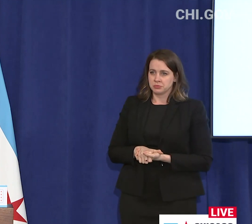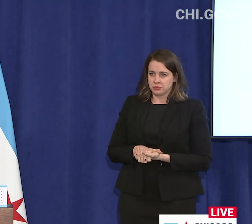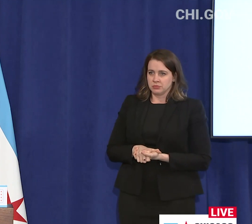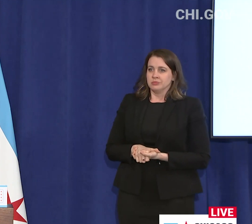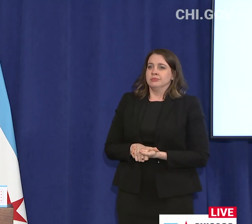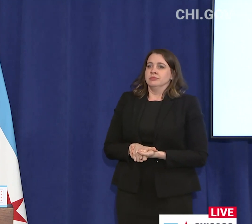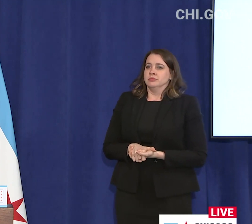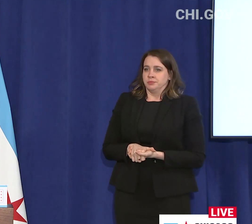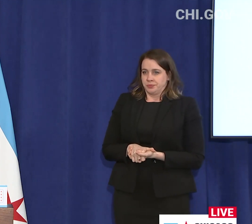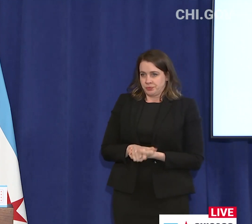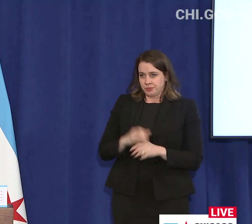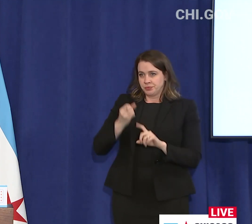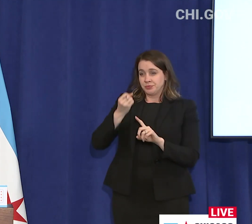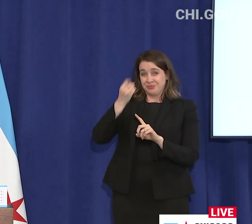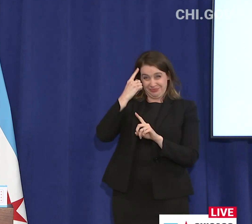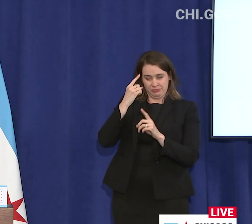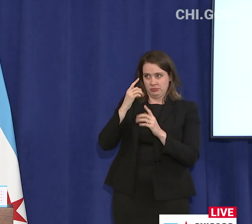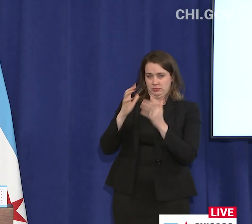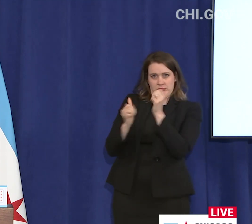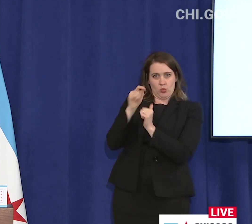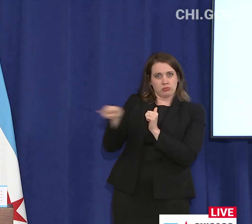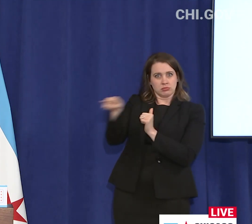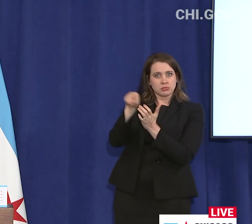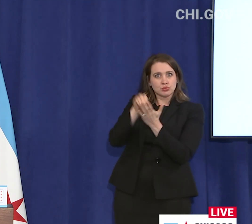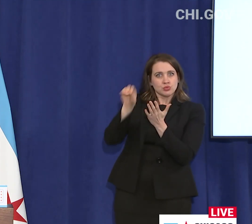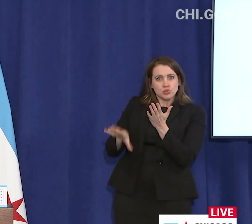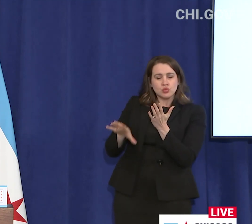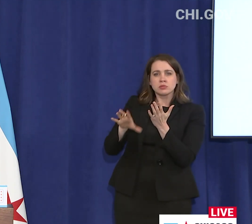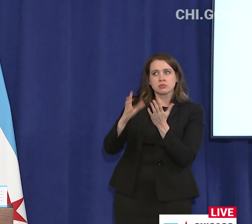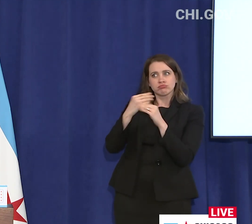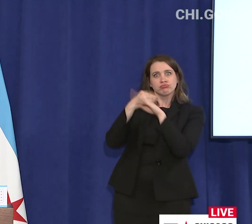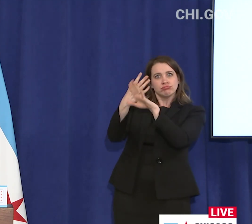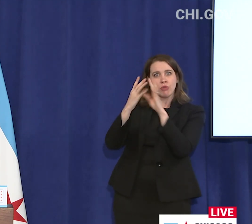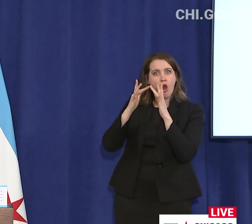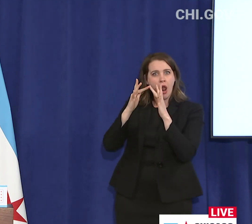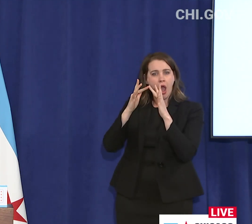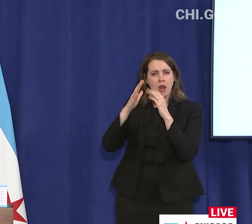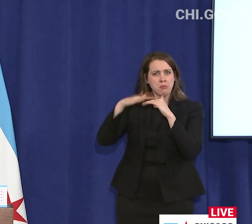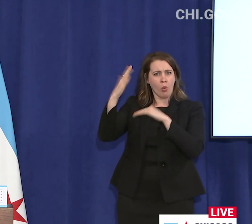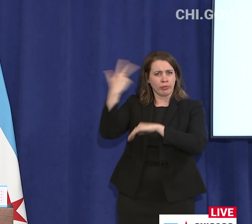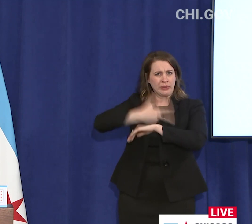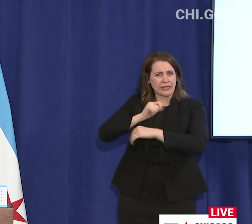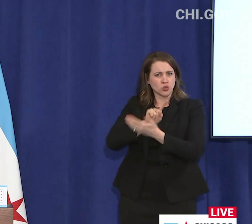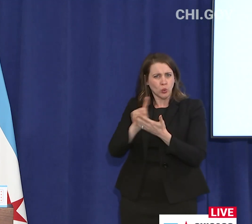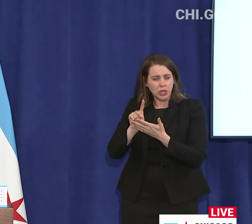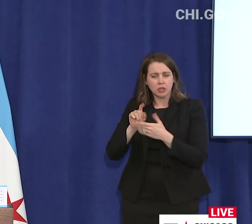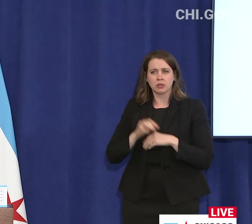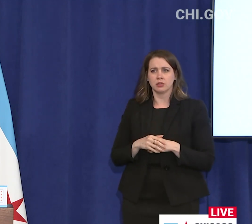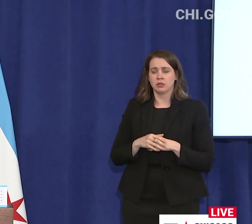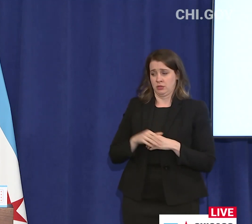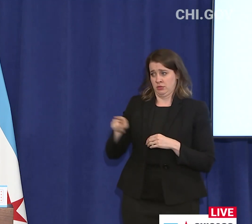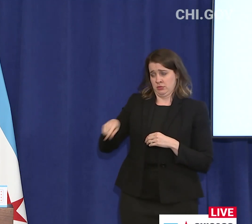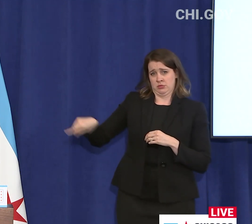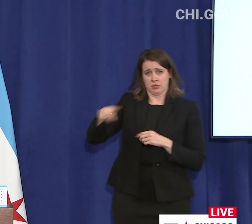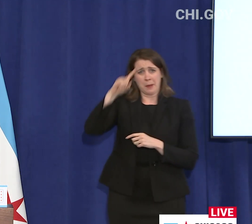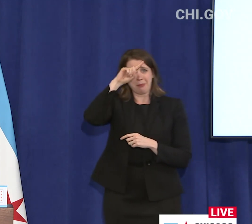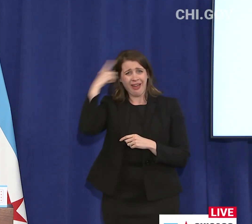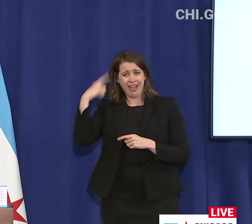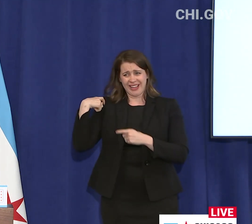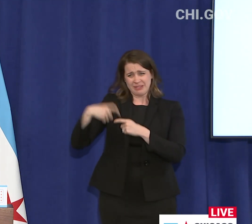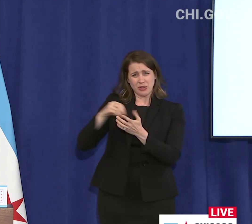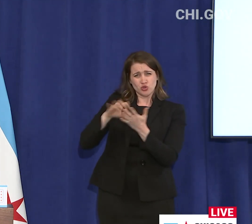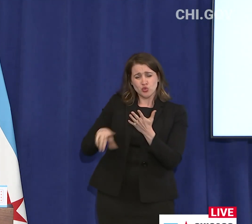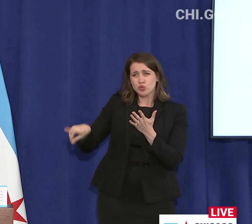are engaging with online remote learning 3 or more days a week. The vulnerable population, Black and Hispanic students, those